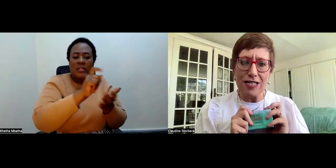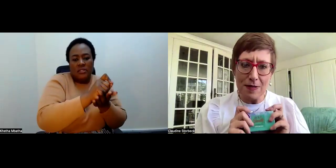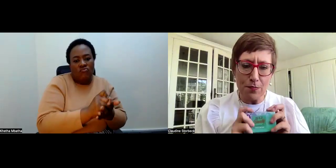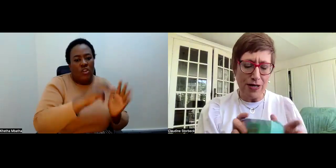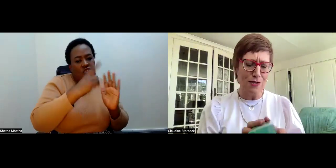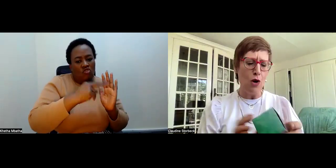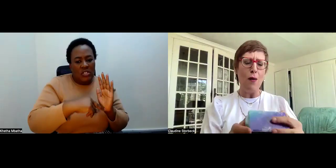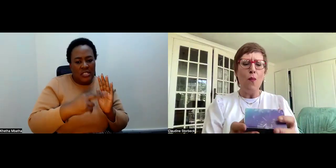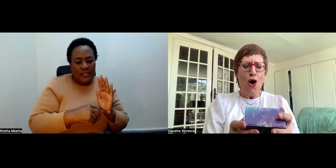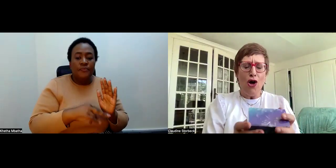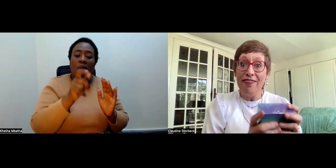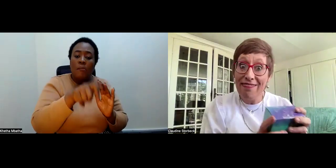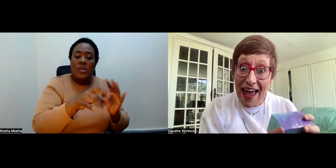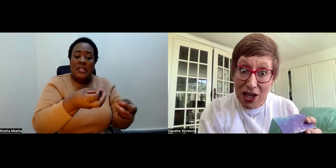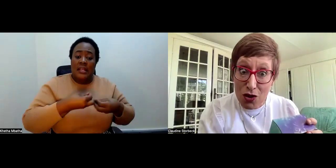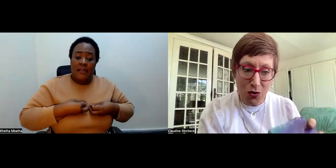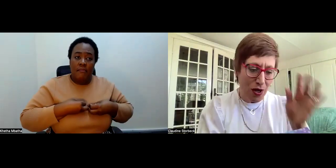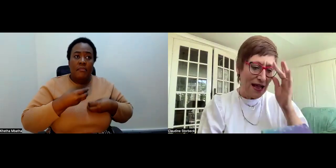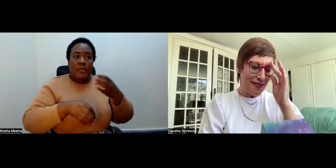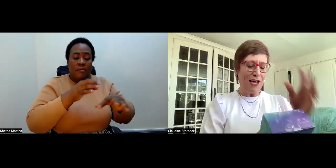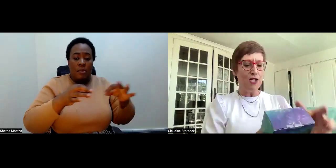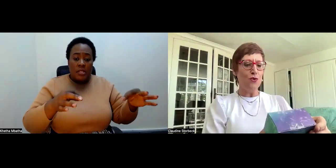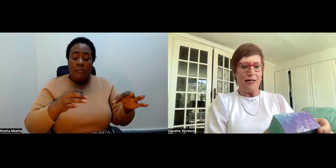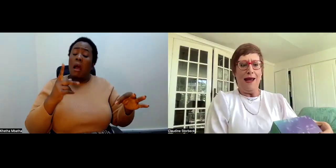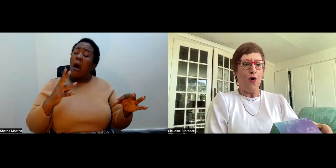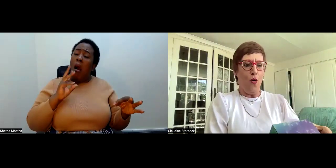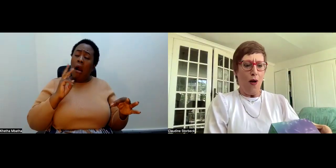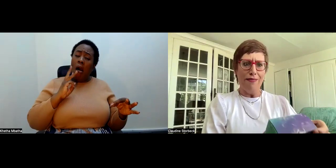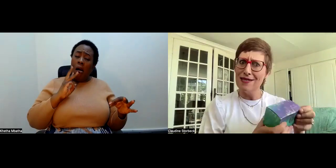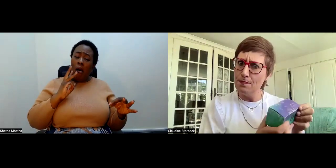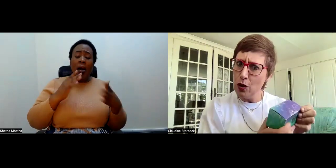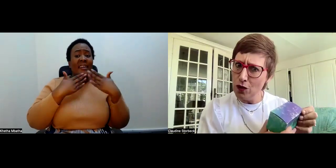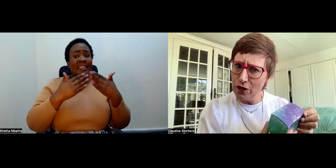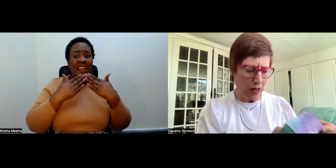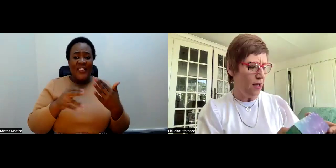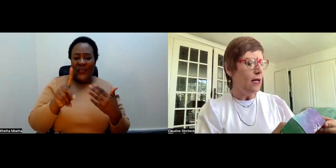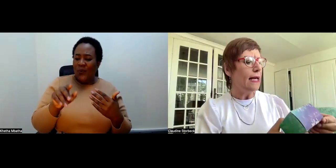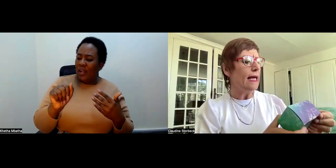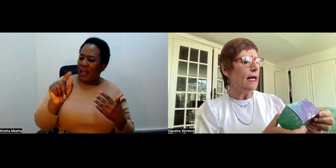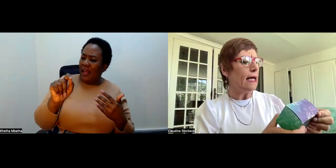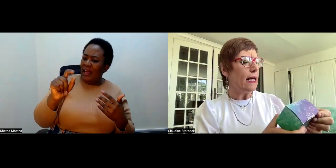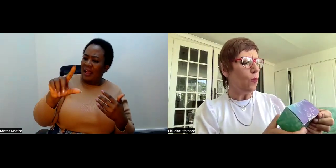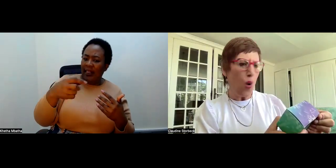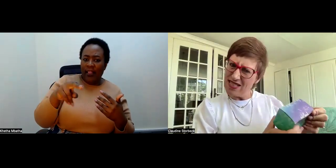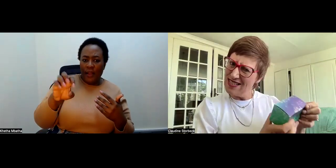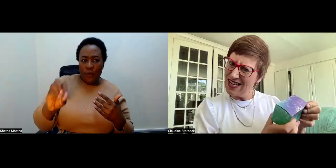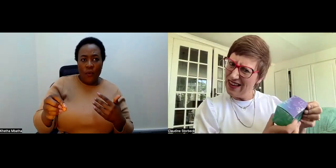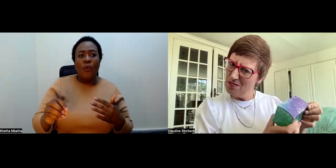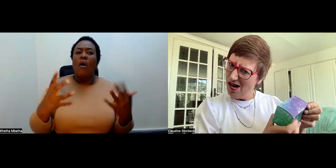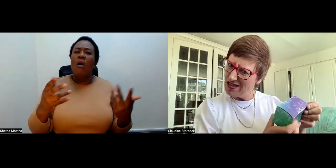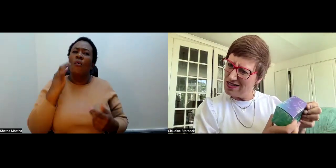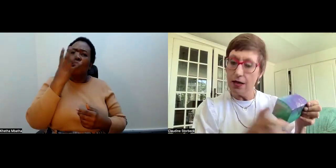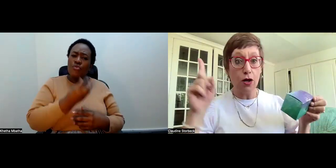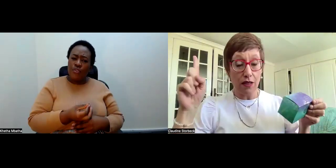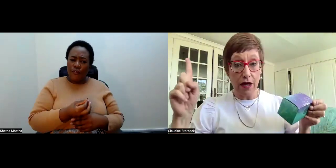me a Christmas present. Oh, my word. Thank you. Thank you, Katlejo. This is beautiful. What's inside